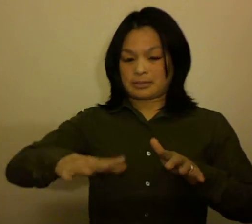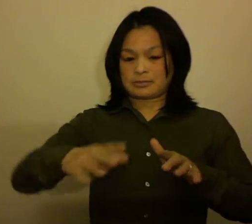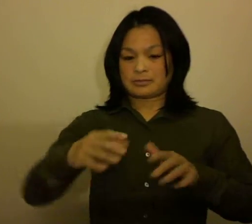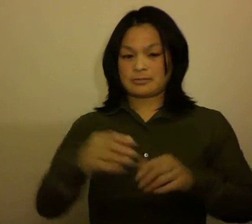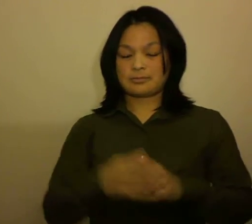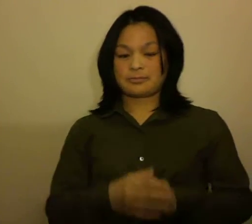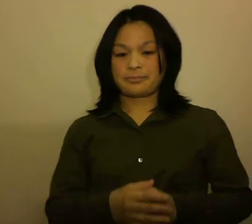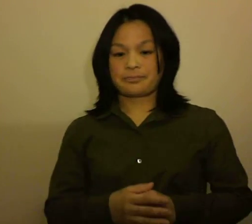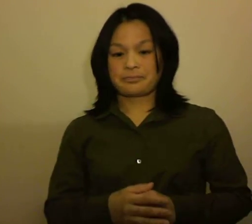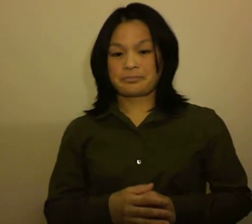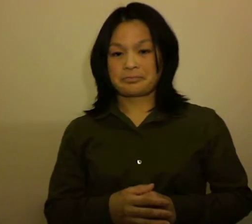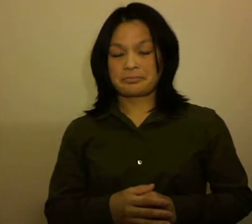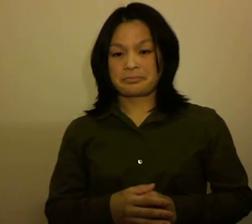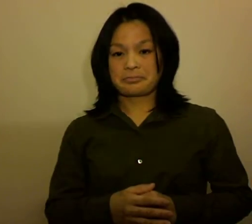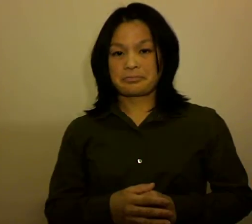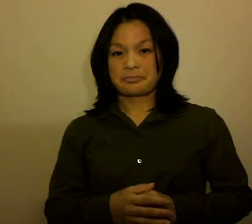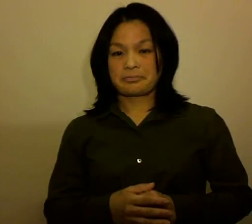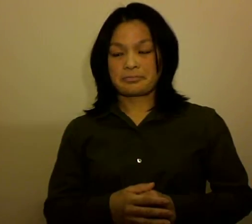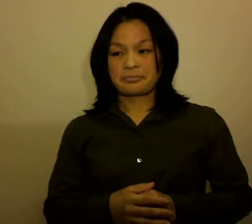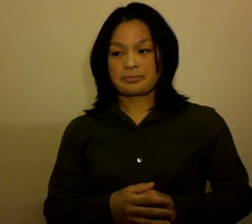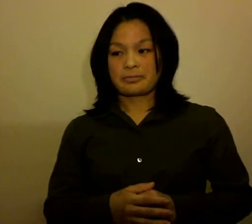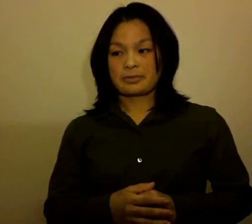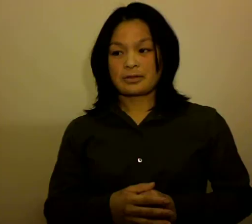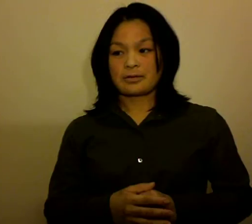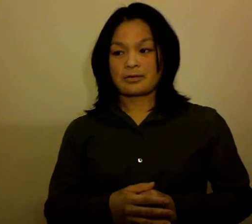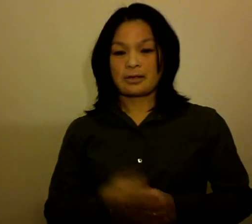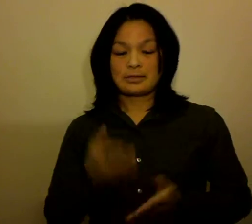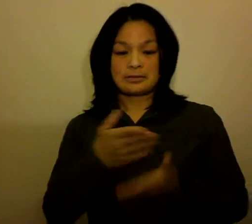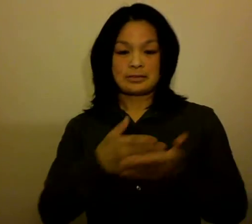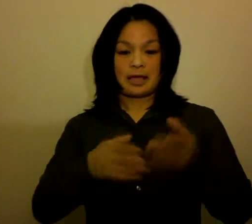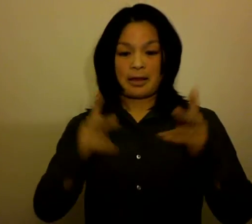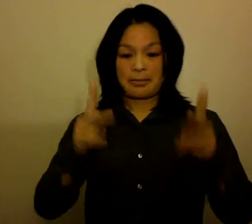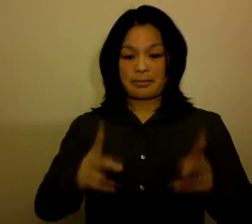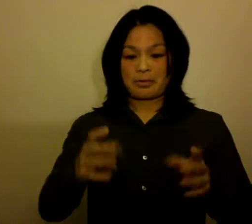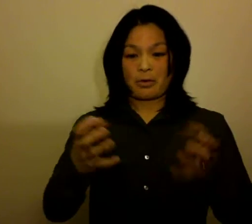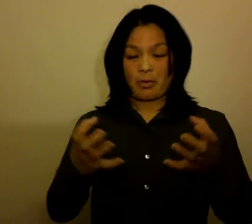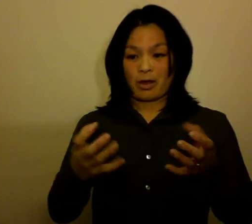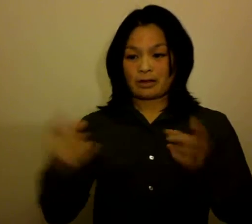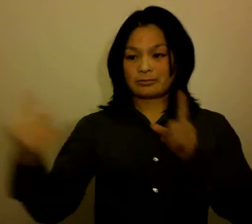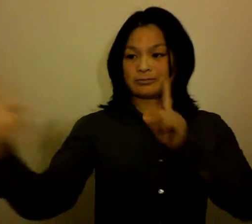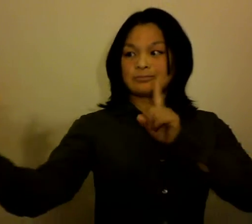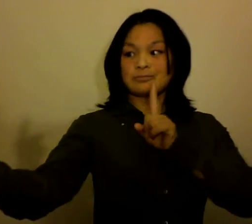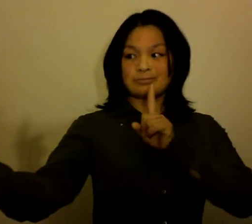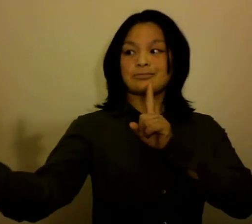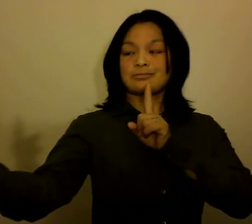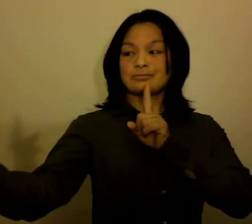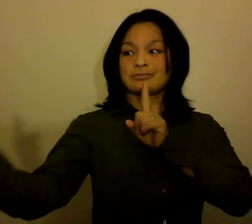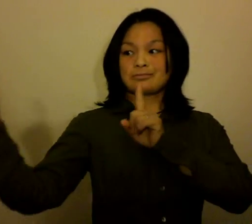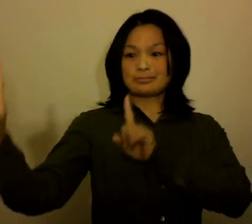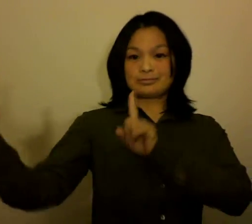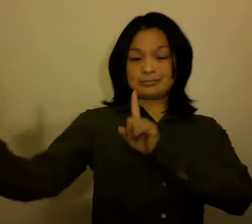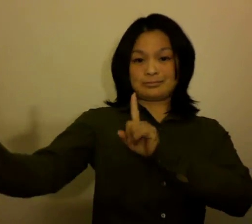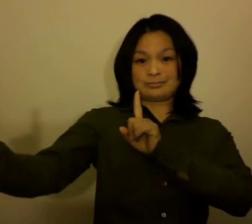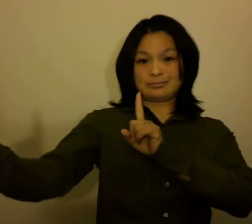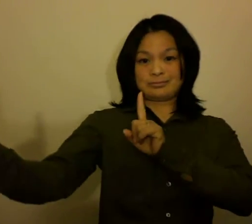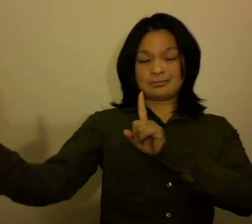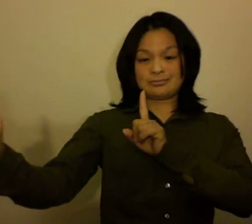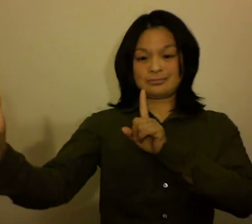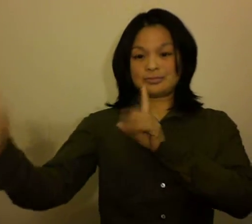we don't want them to. Some people like to keep a lot of distance between themselves and other people. You see that sometimes when you're standing in line at the